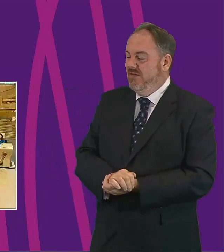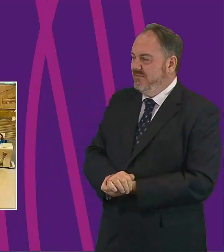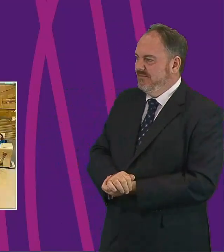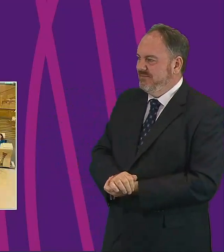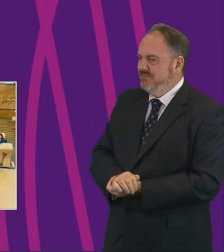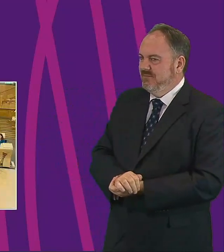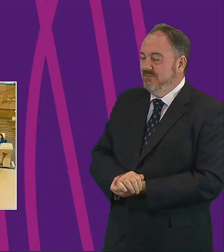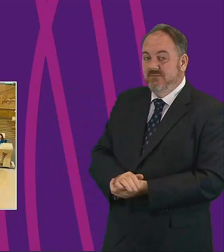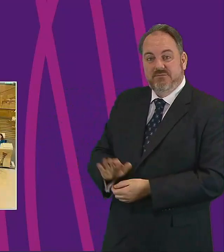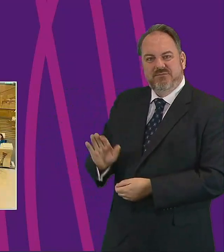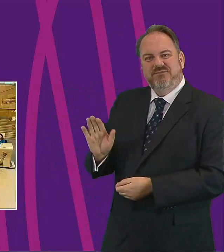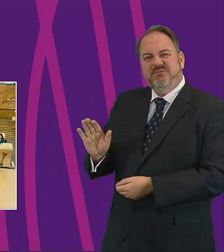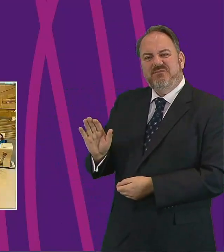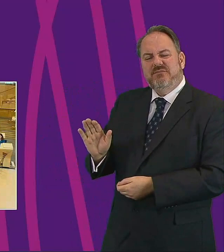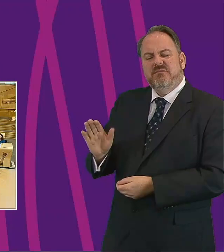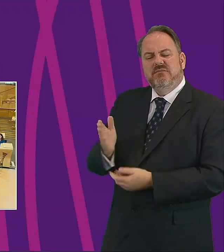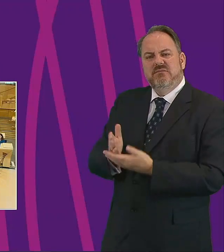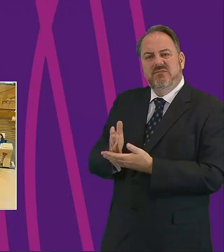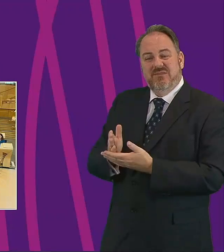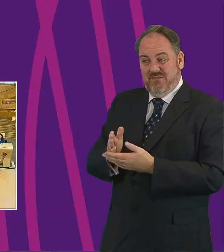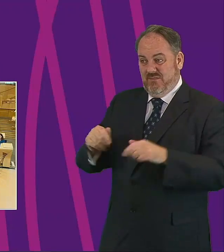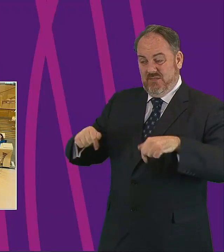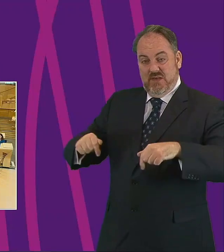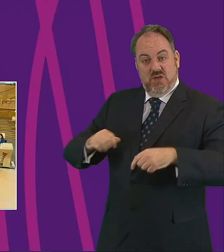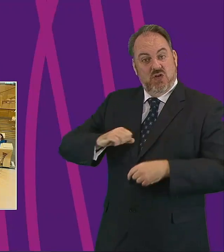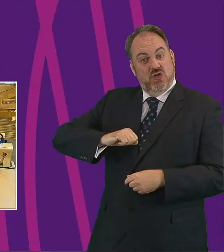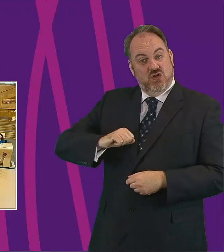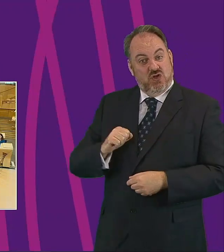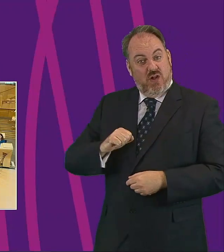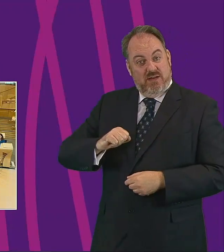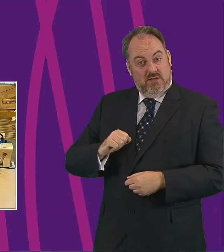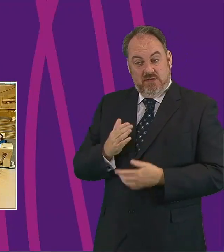Scotland is about to become the only